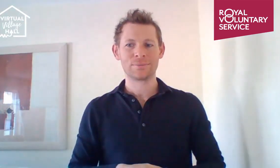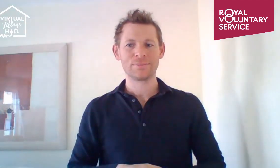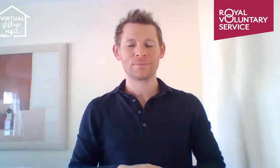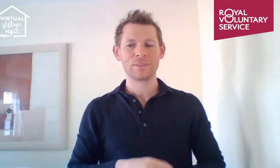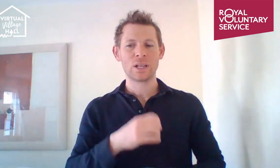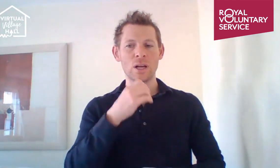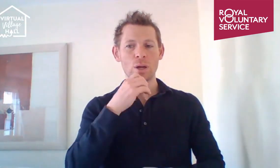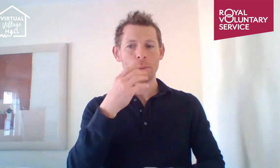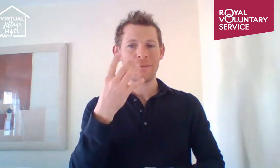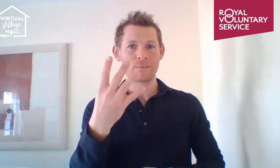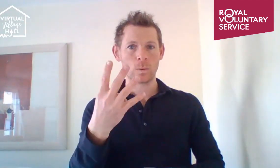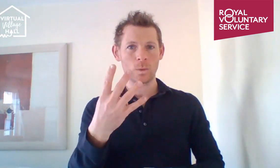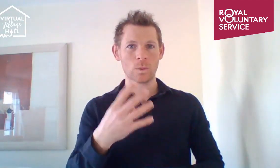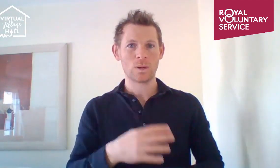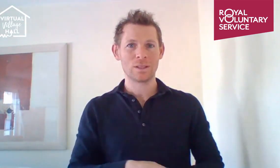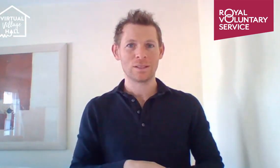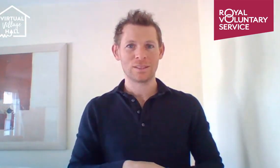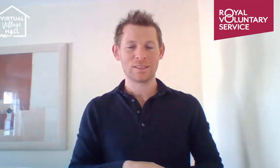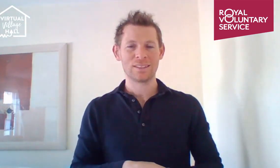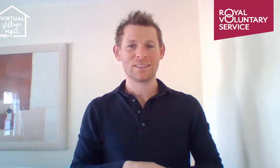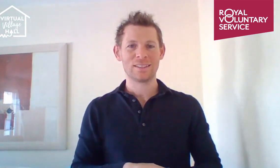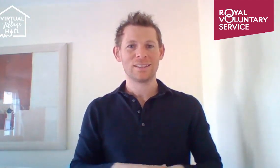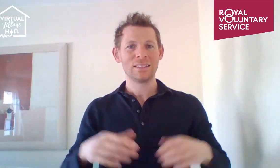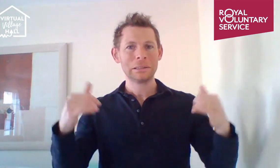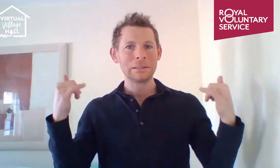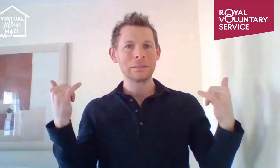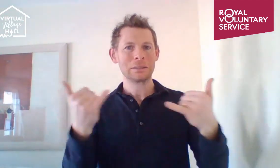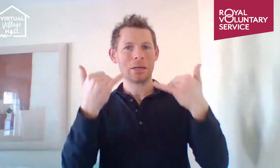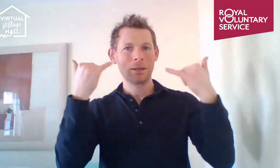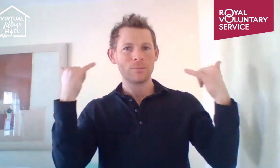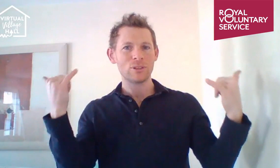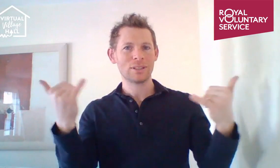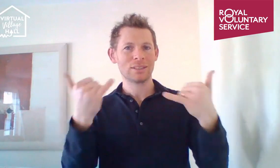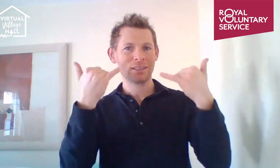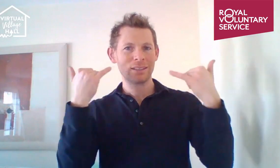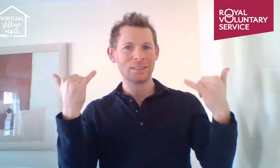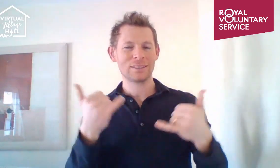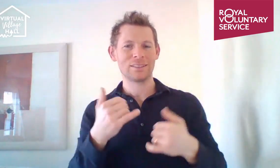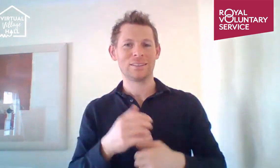University. And number 4 was celebrate.